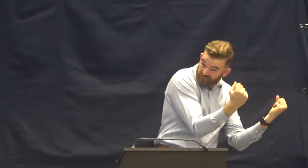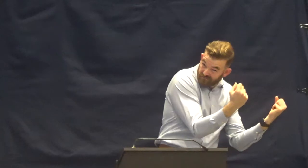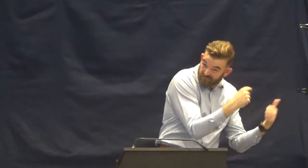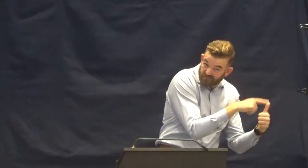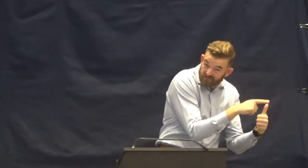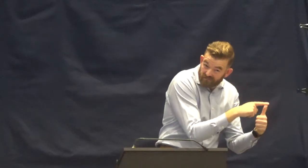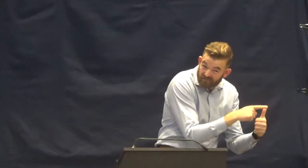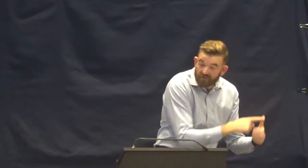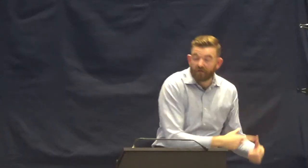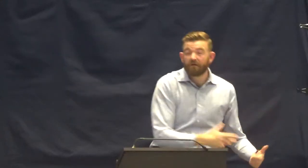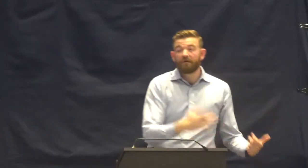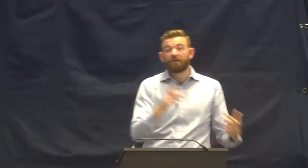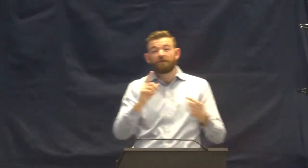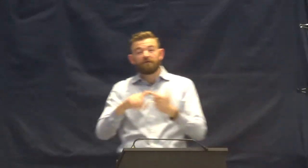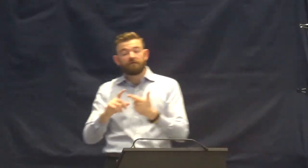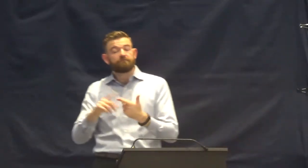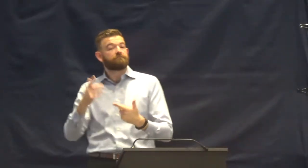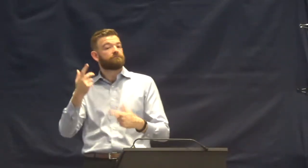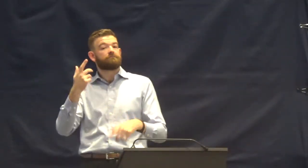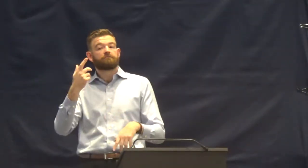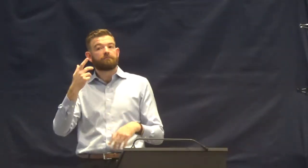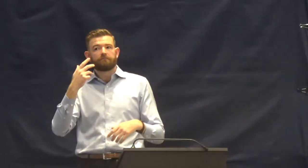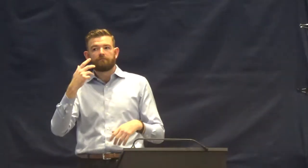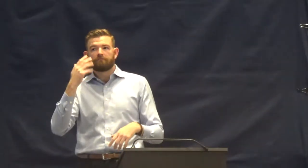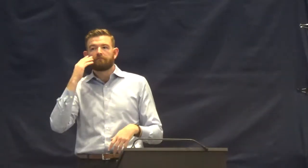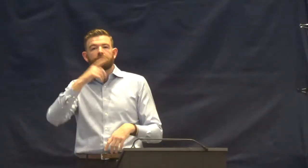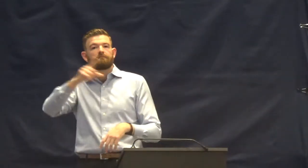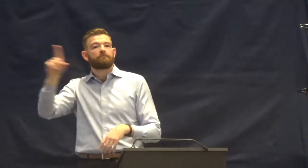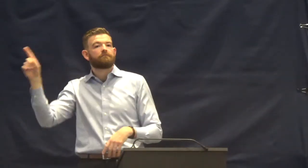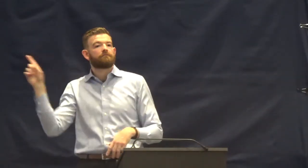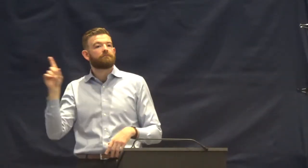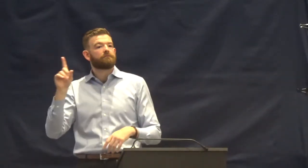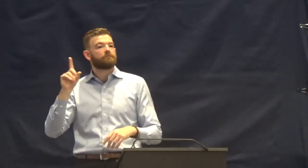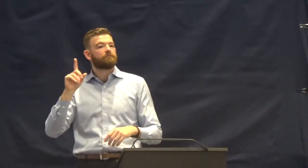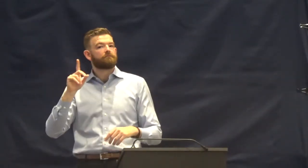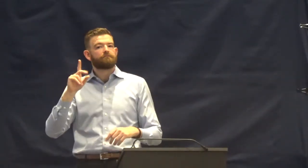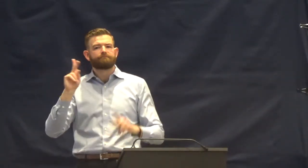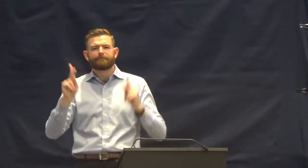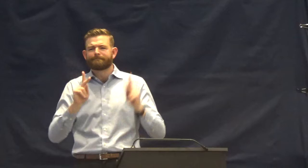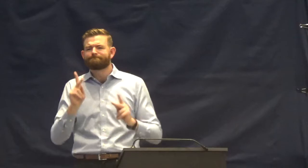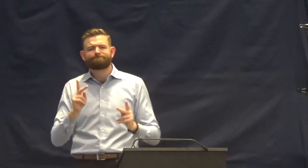the oral and oral methods.